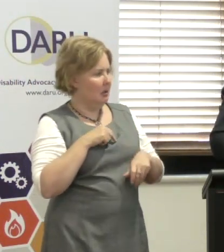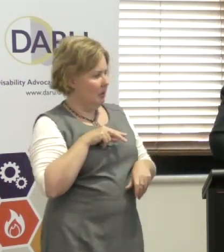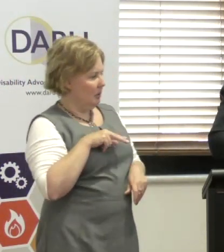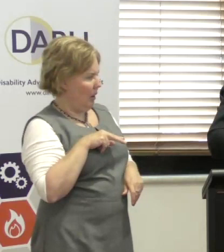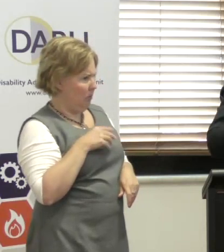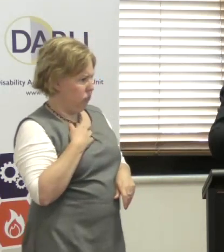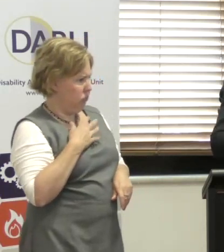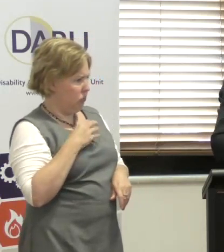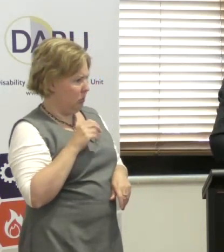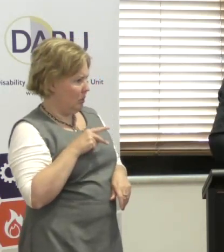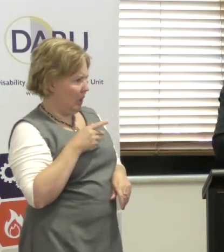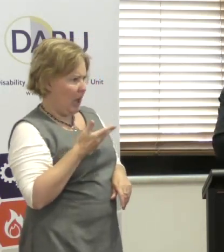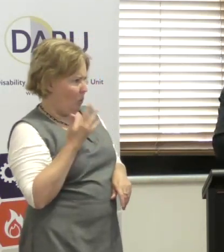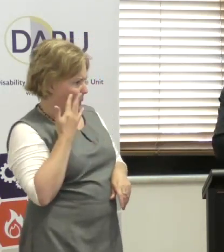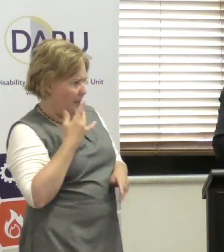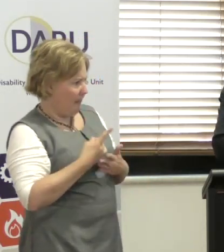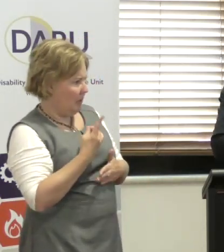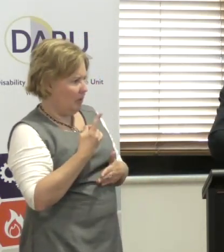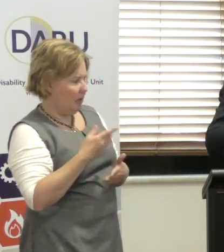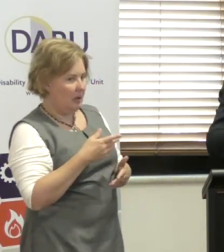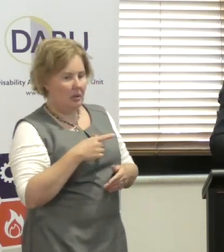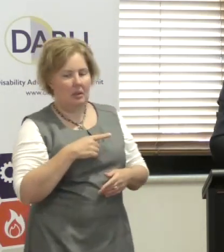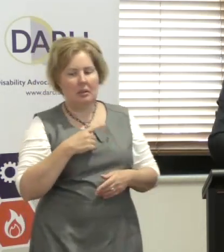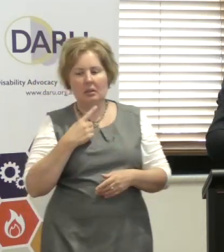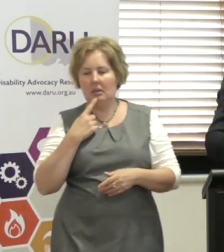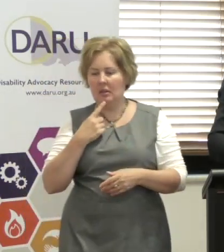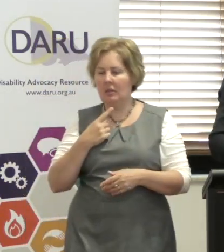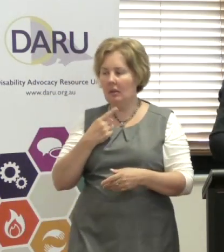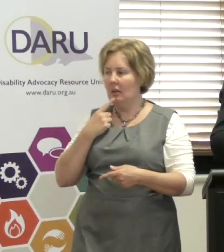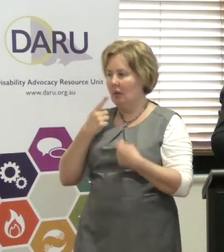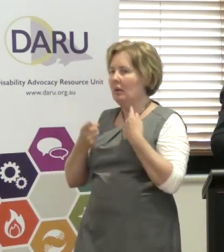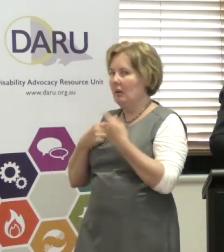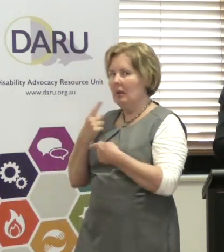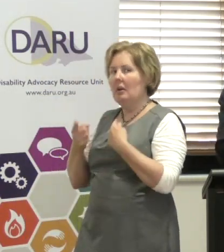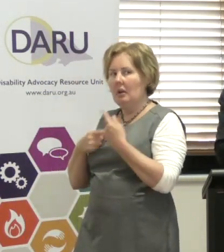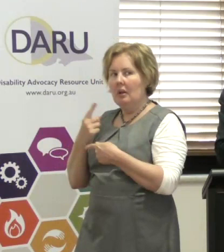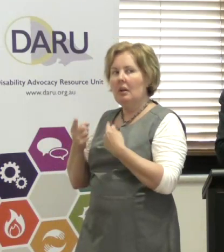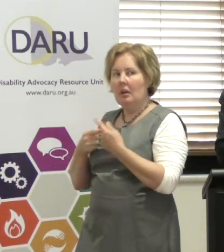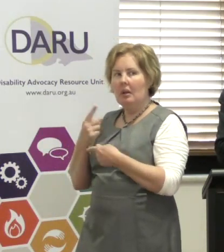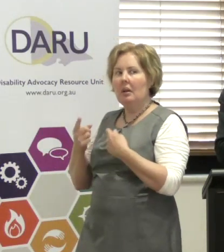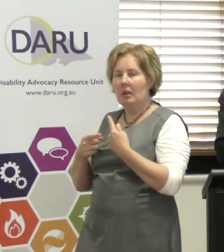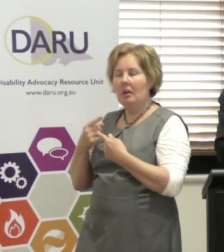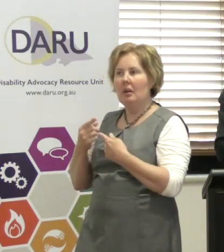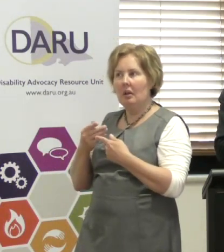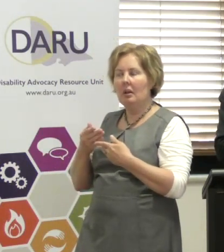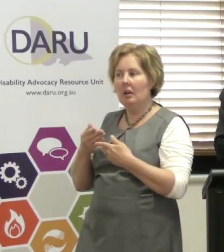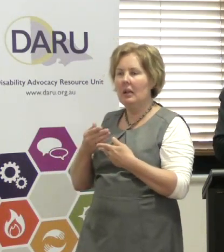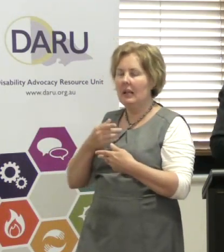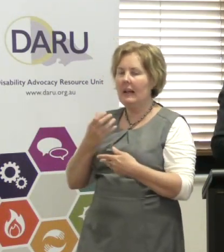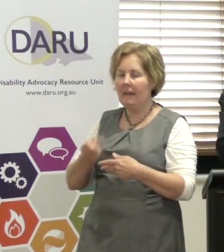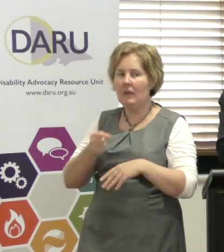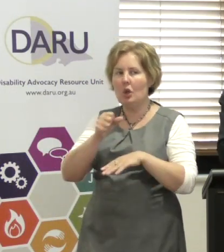long ago was this? And what was the story? And he progressively revealed during it that he'd had the